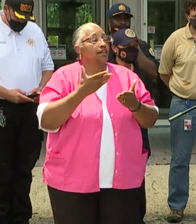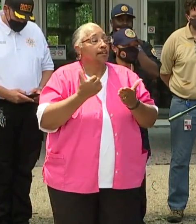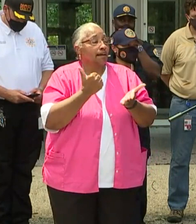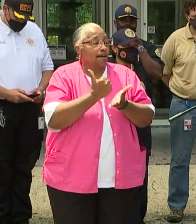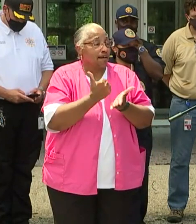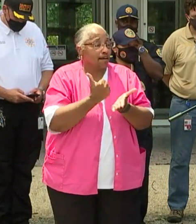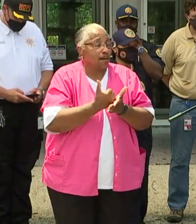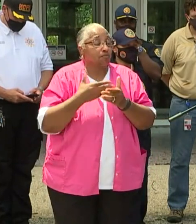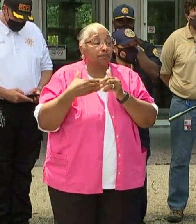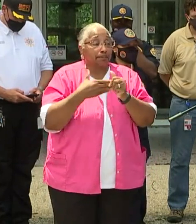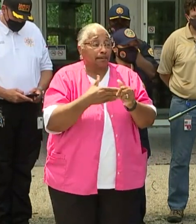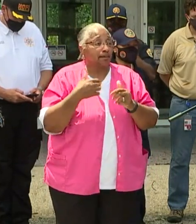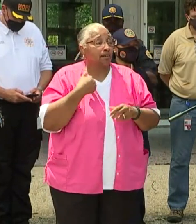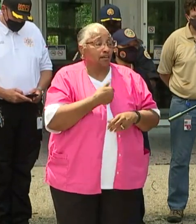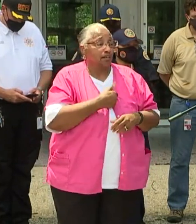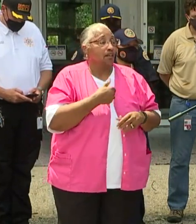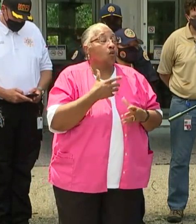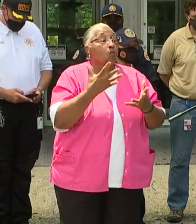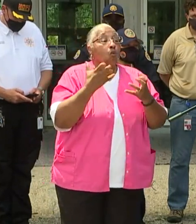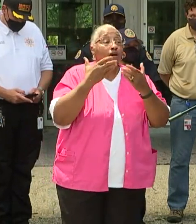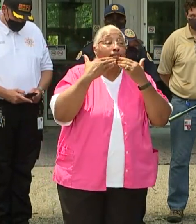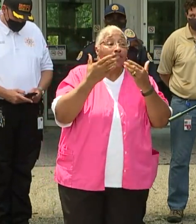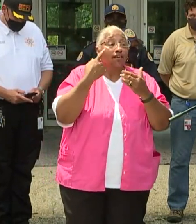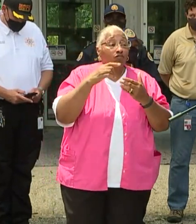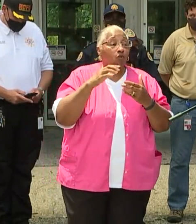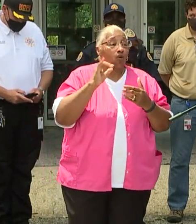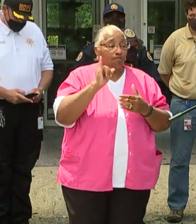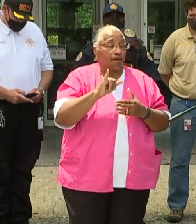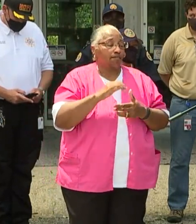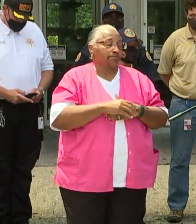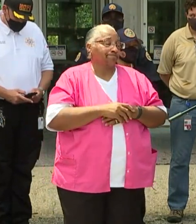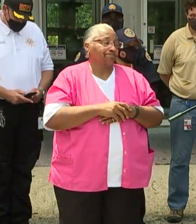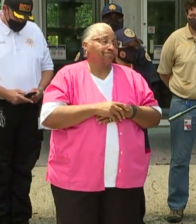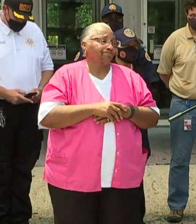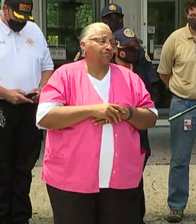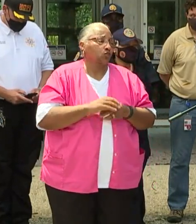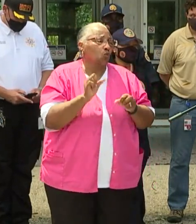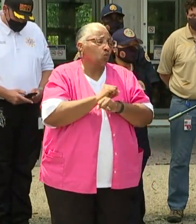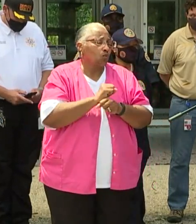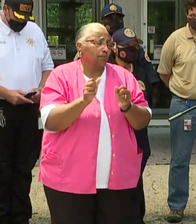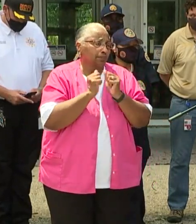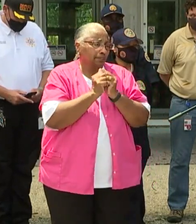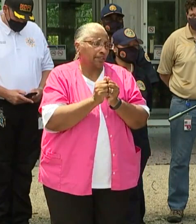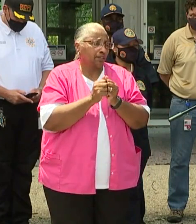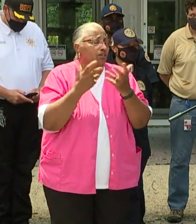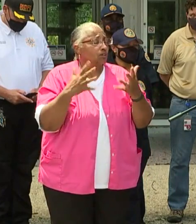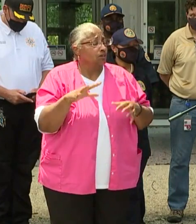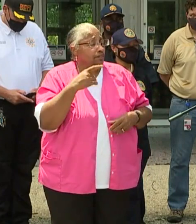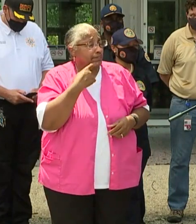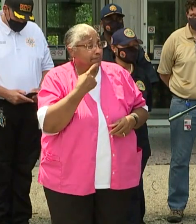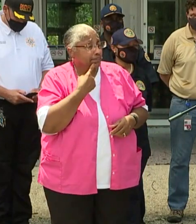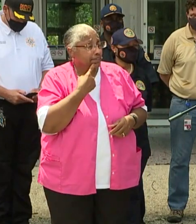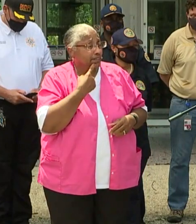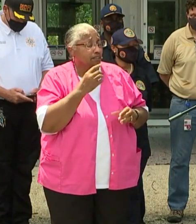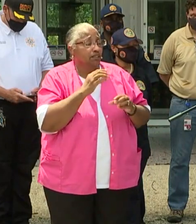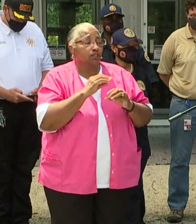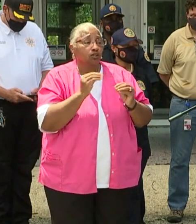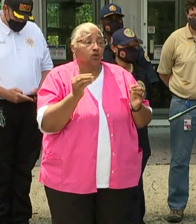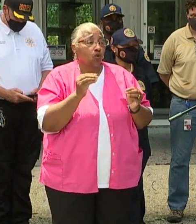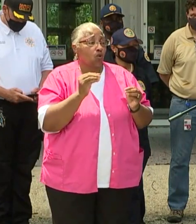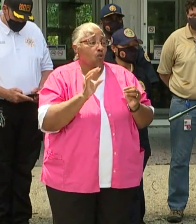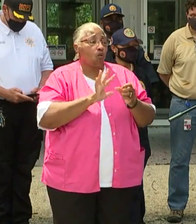and guidance to us, and so I just want to thank them for that partnership. As has been said before, there was no breaching